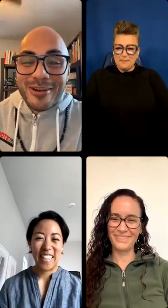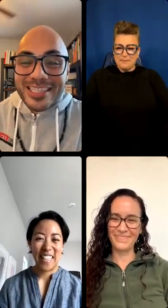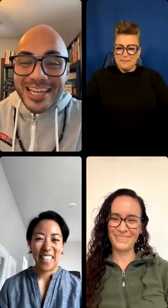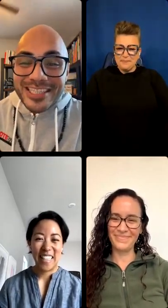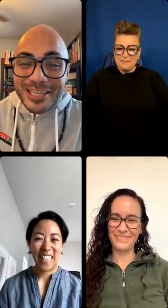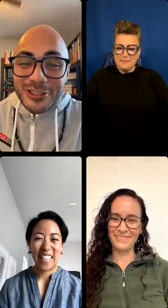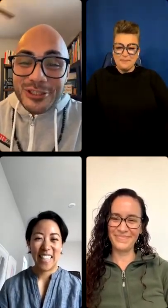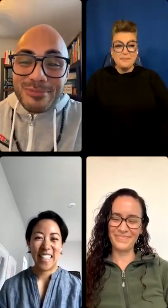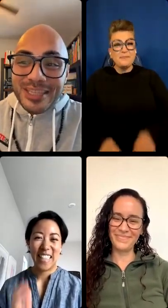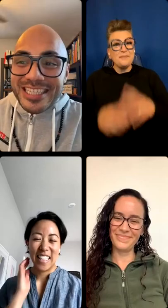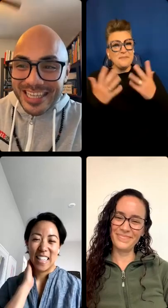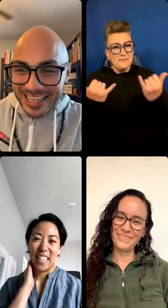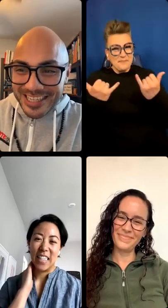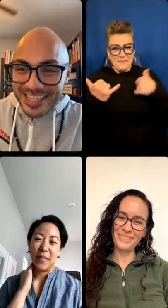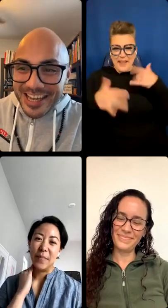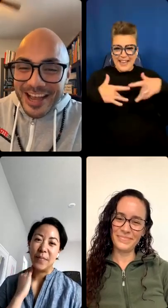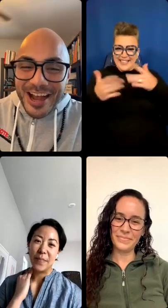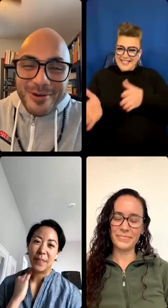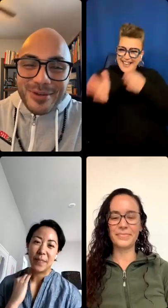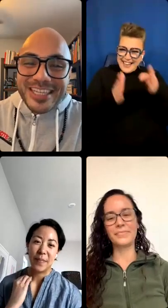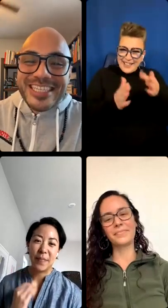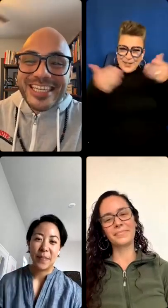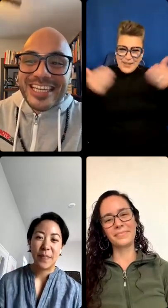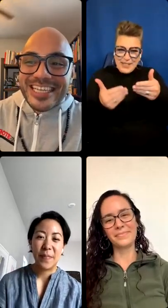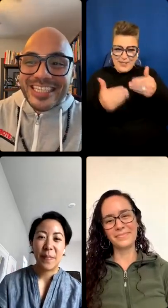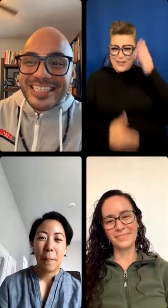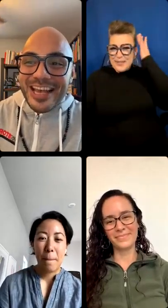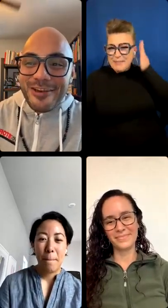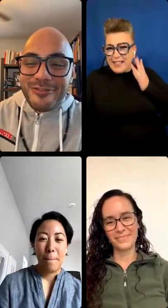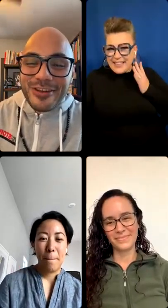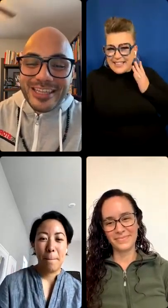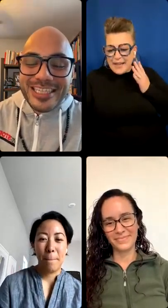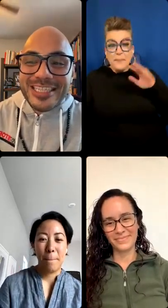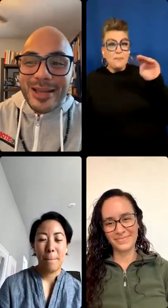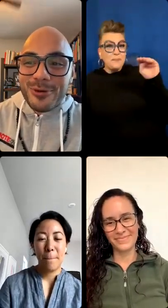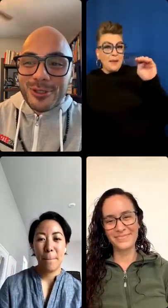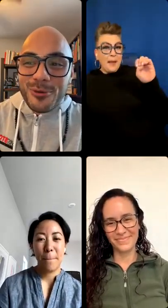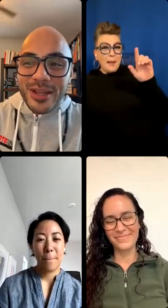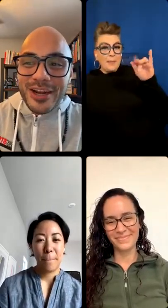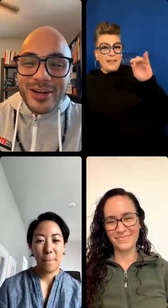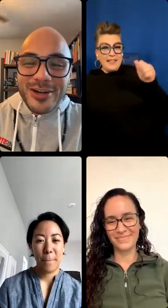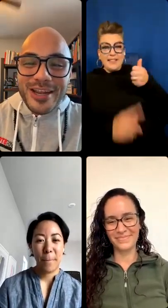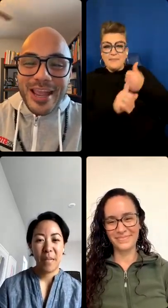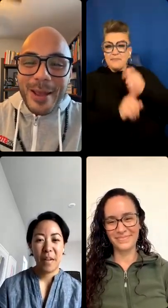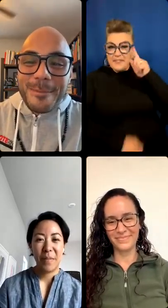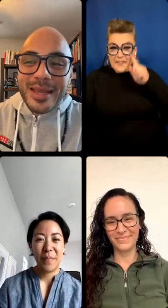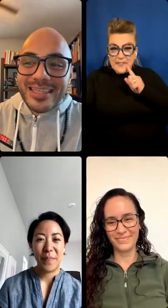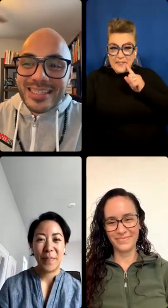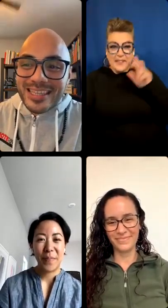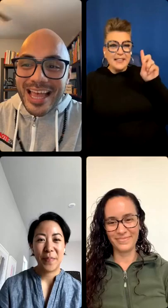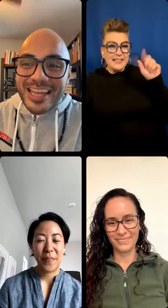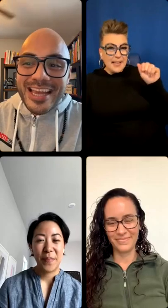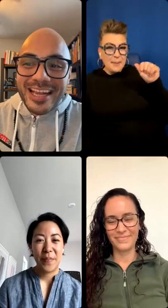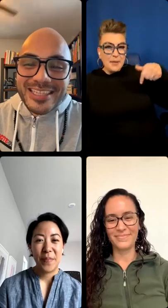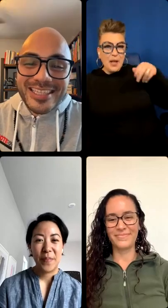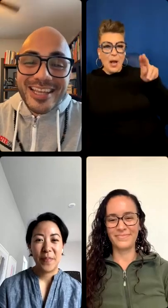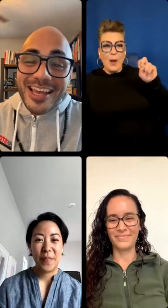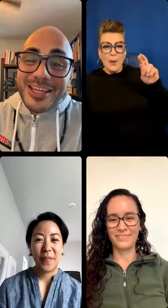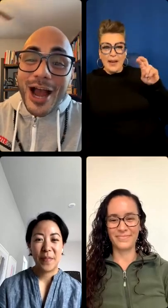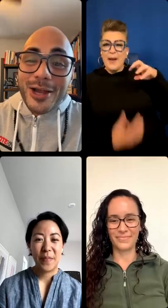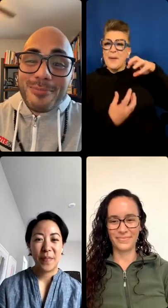I'm now excited to introduce Melissa. Melissa is a deaf, disabled, queer, mixed,